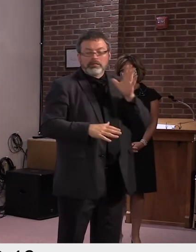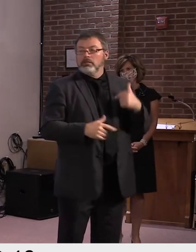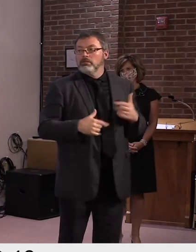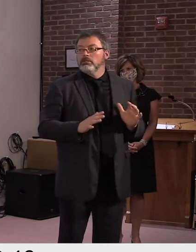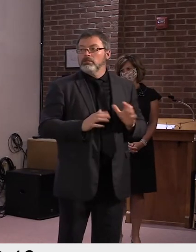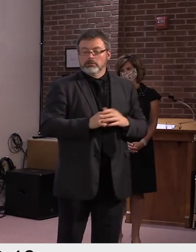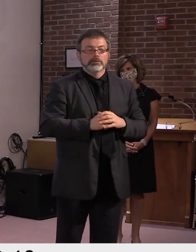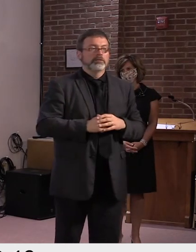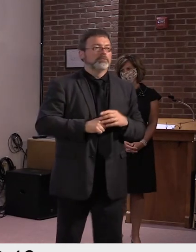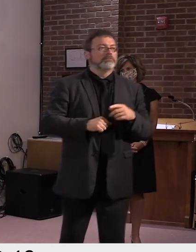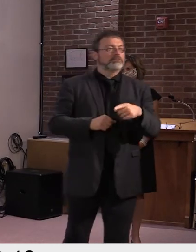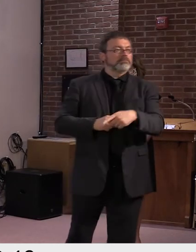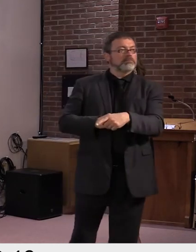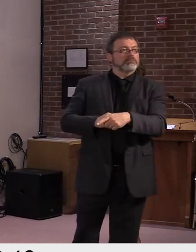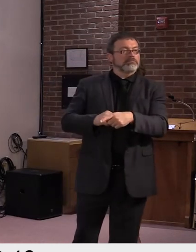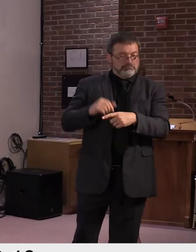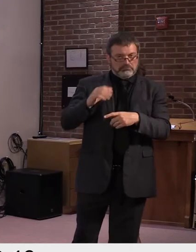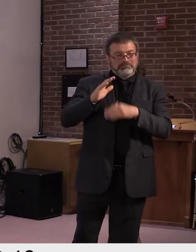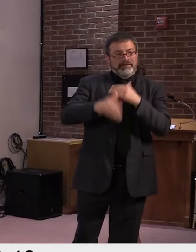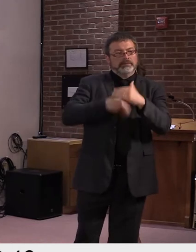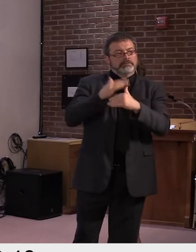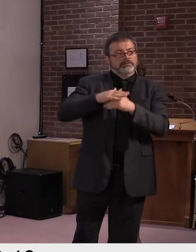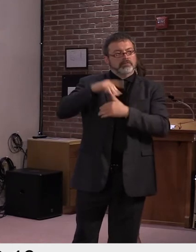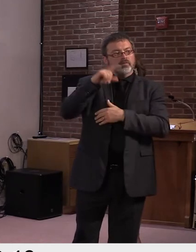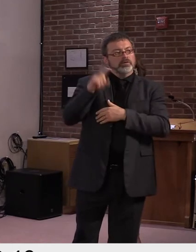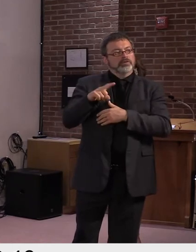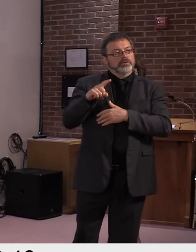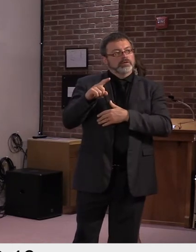Aaron, VT Digger.